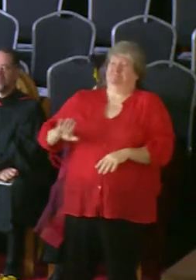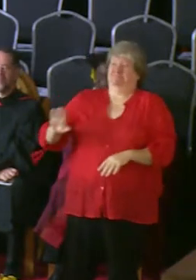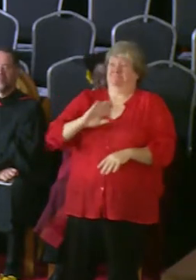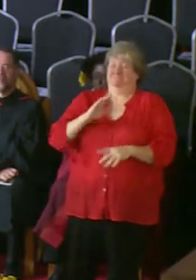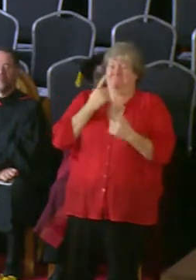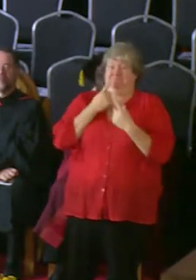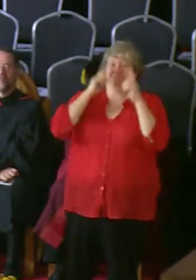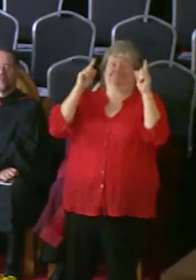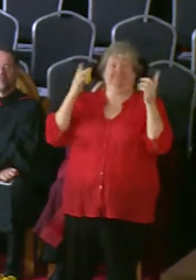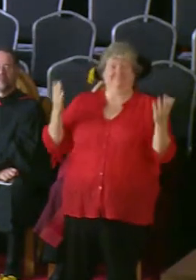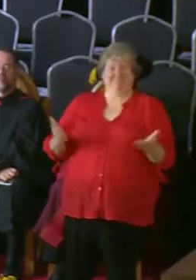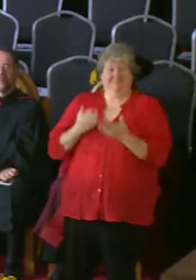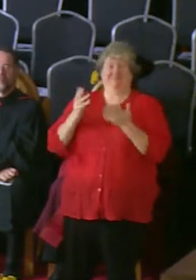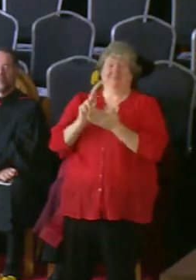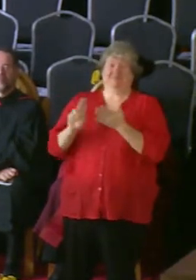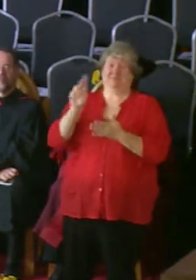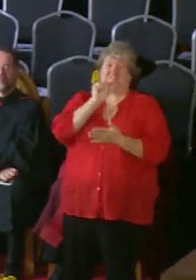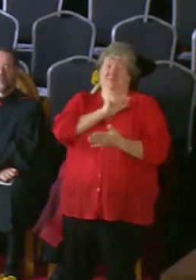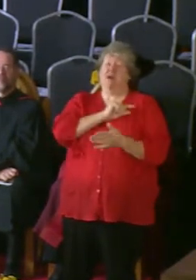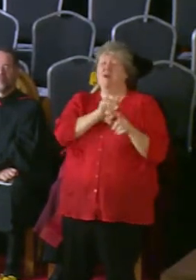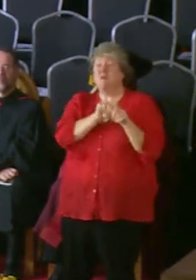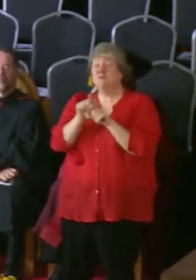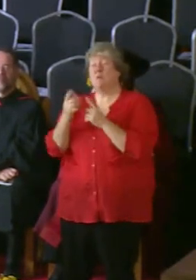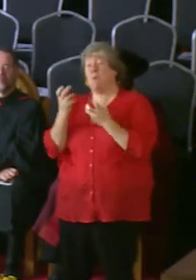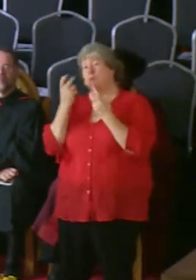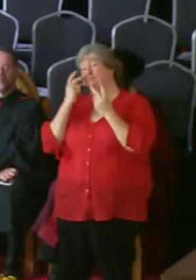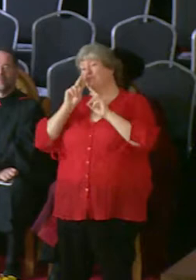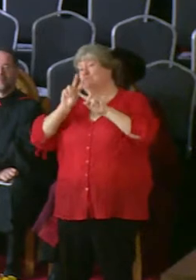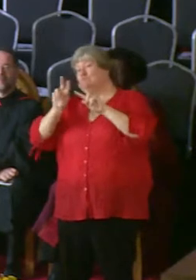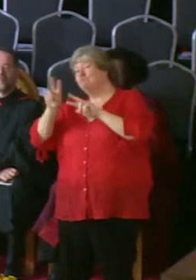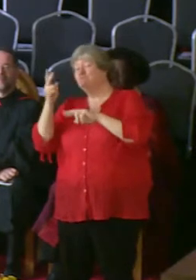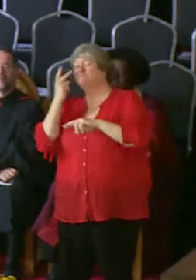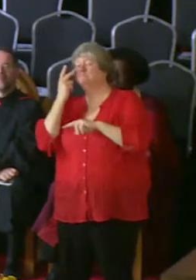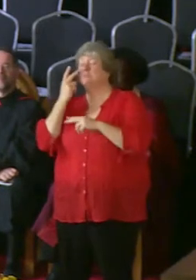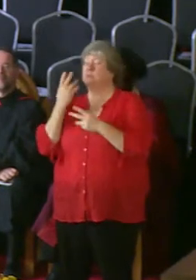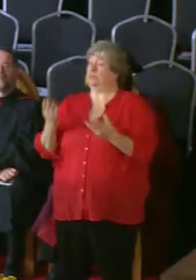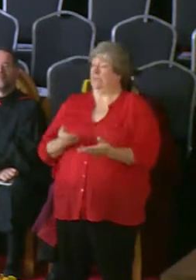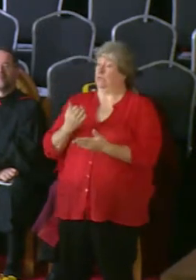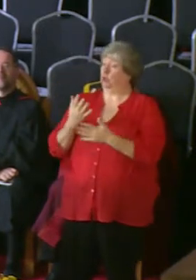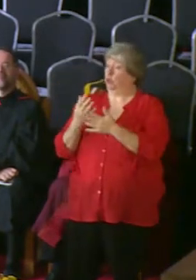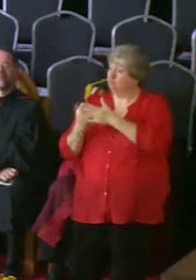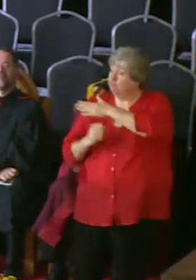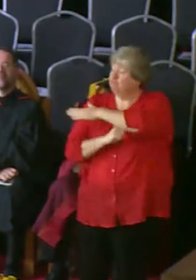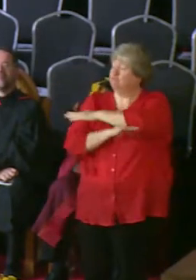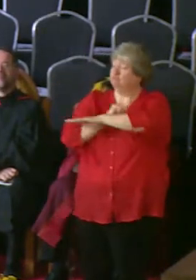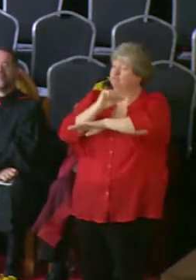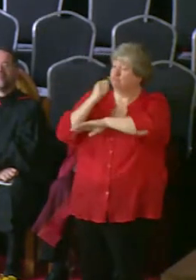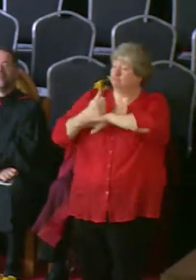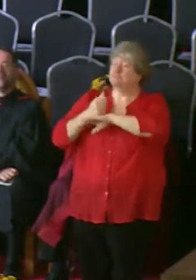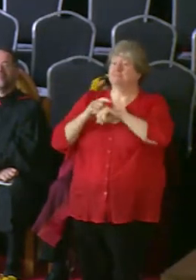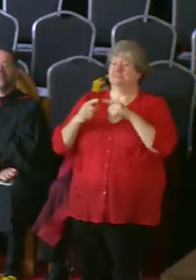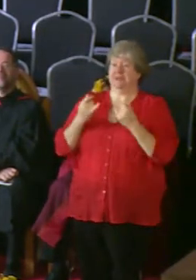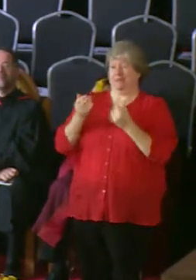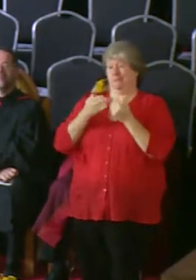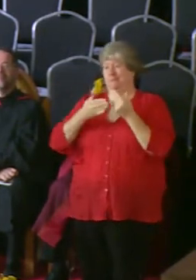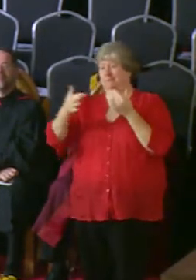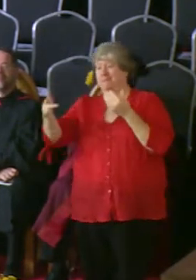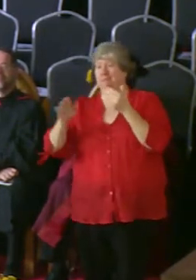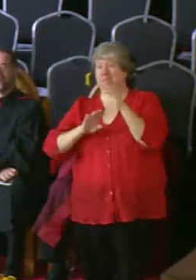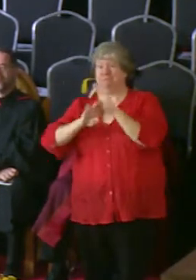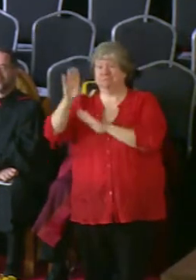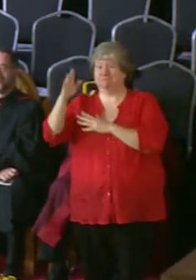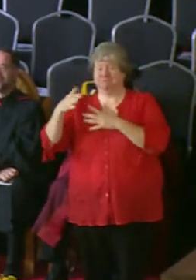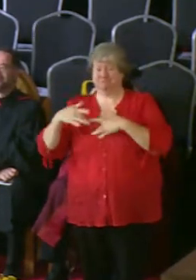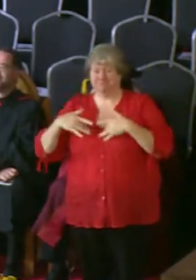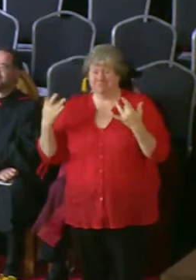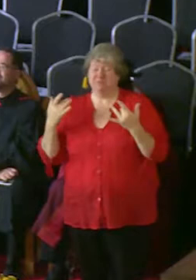University of Guelph, and look forward to seeing how the foundations that you've developed here as students will continue to support you in the years to